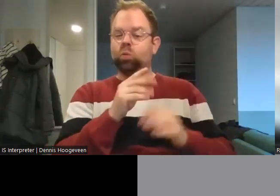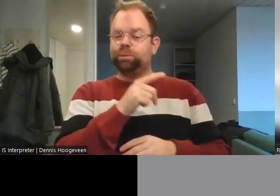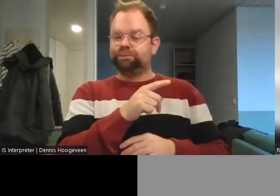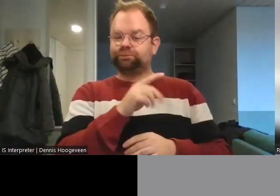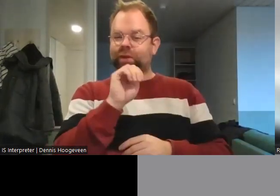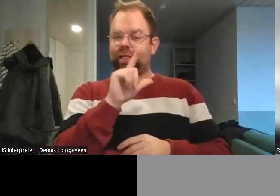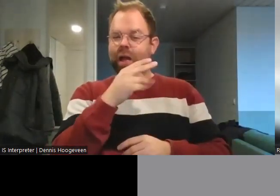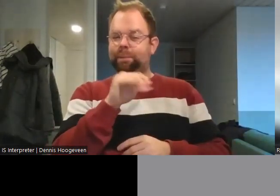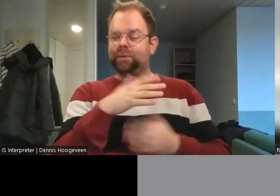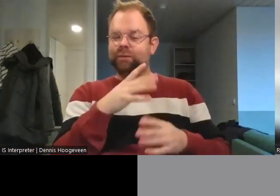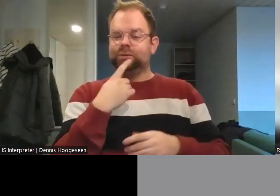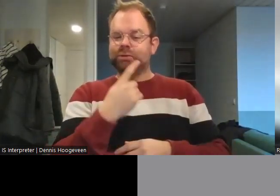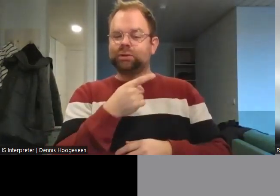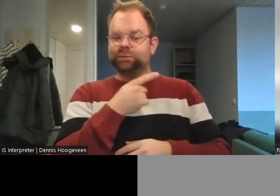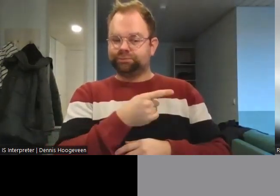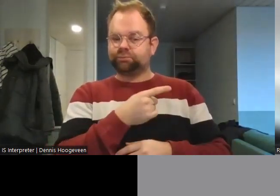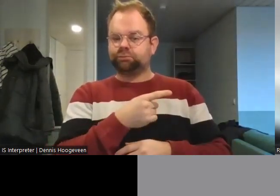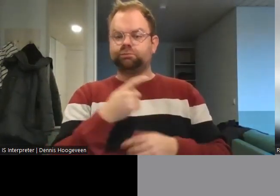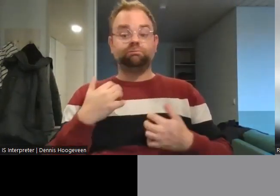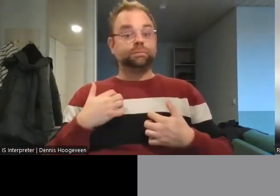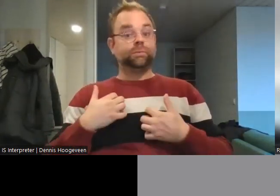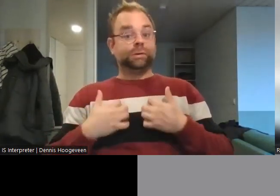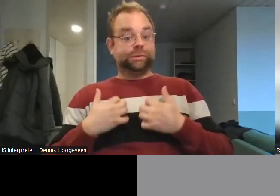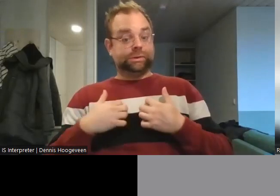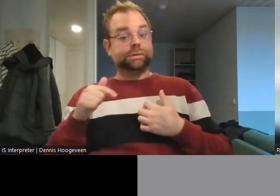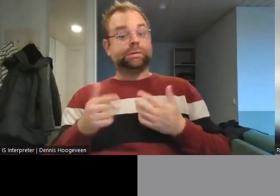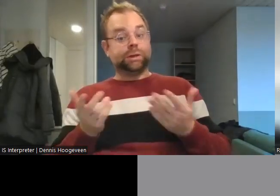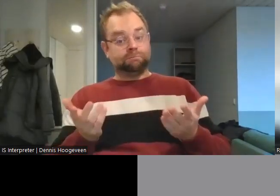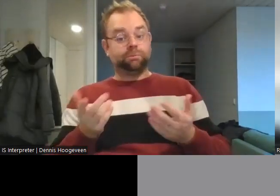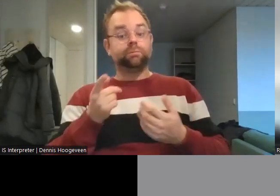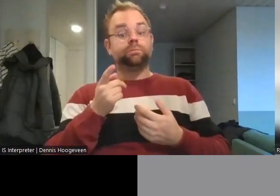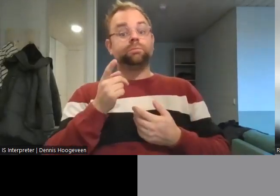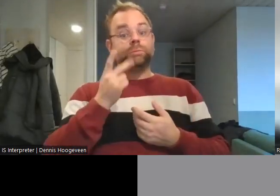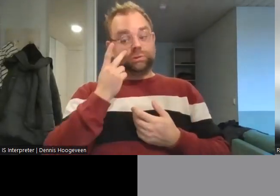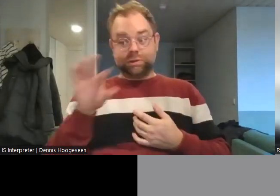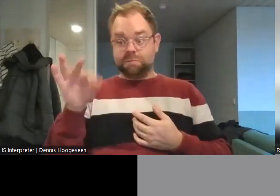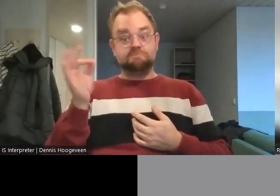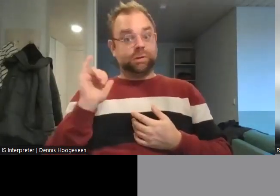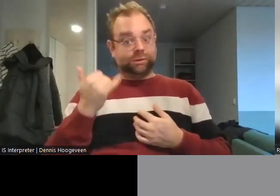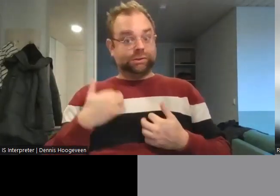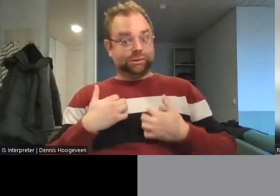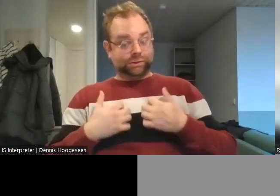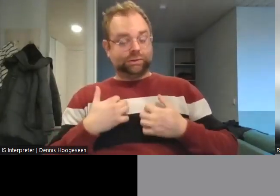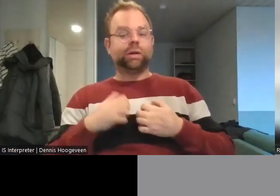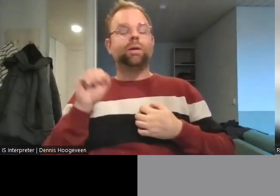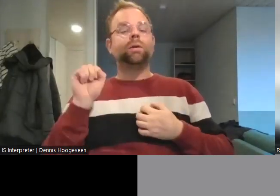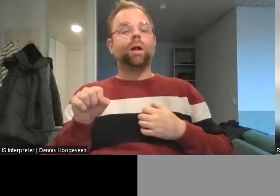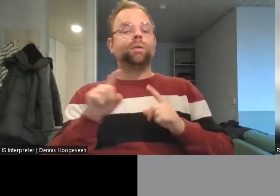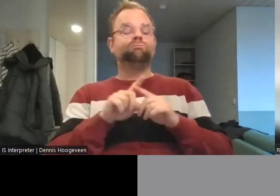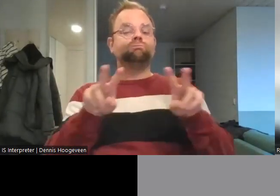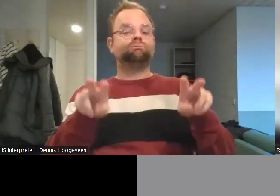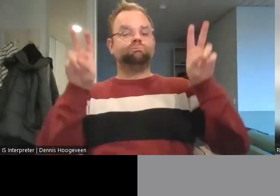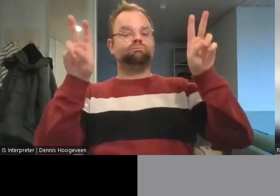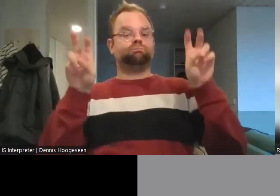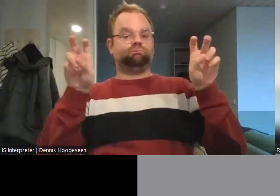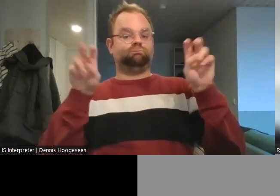So writing a commitment and doing it in coordination